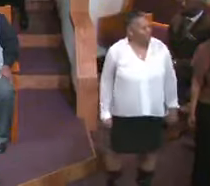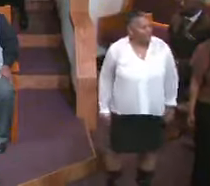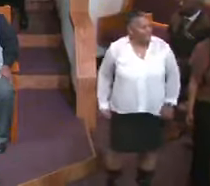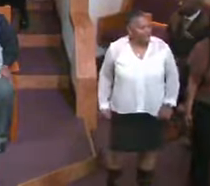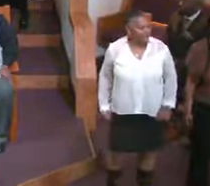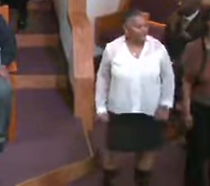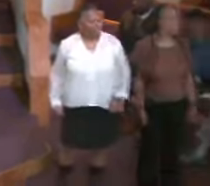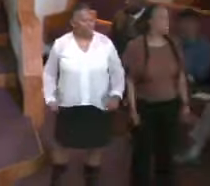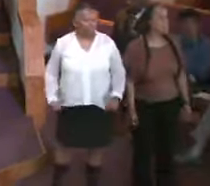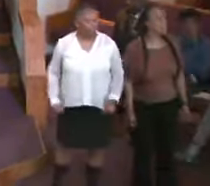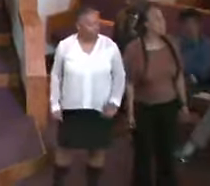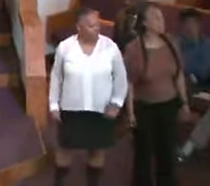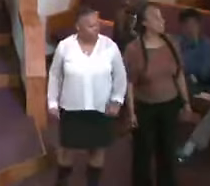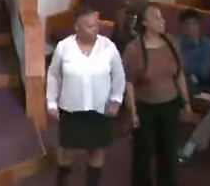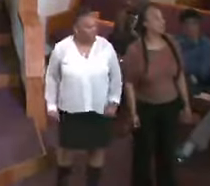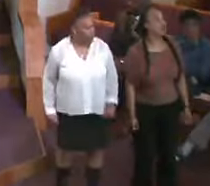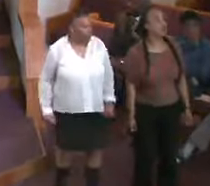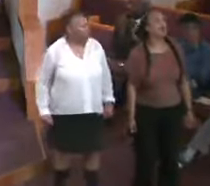Wonderful.